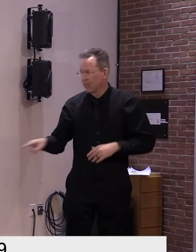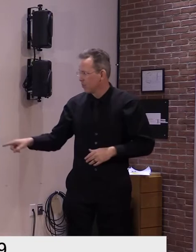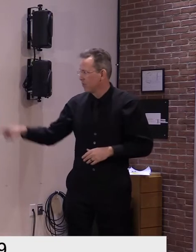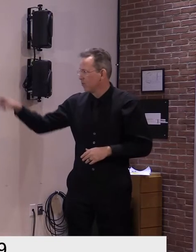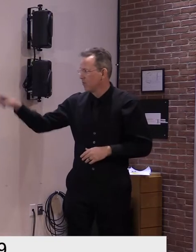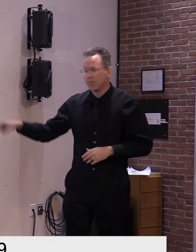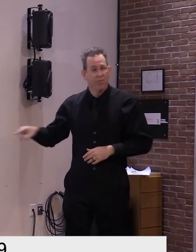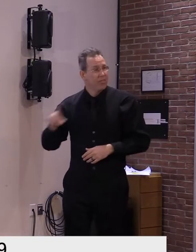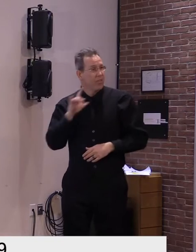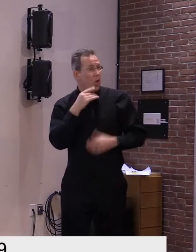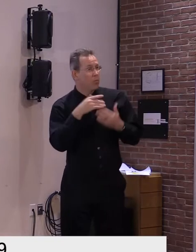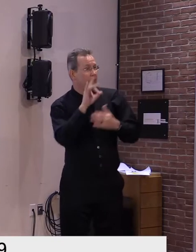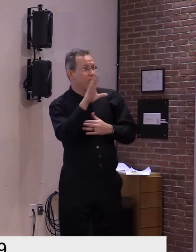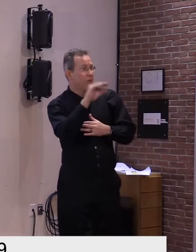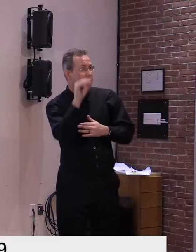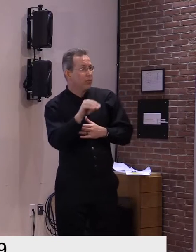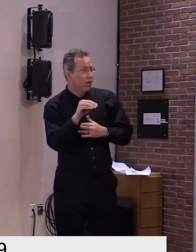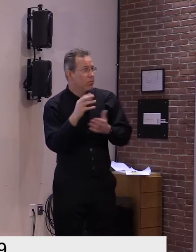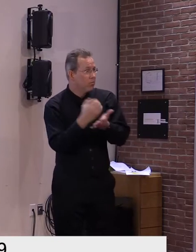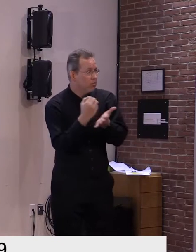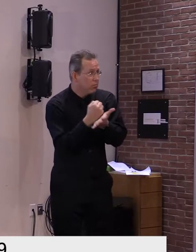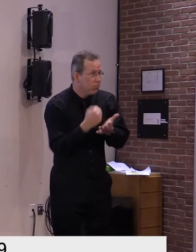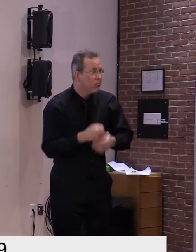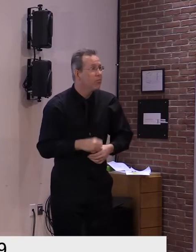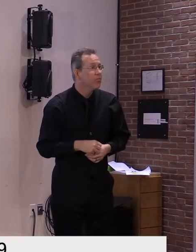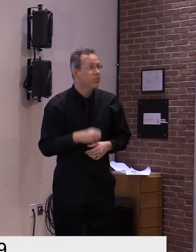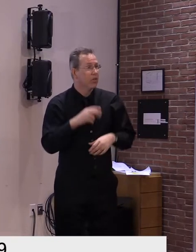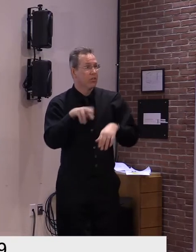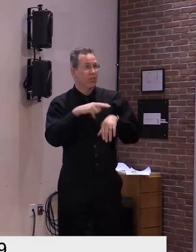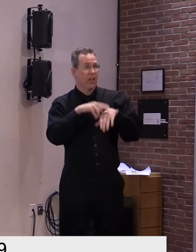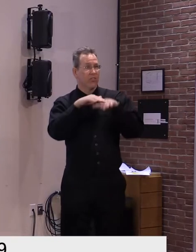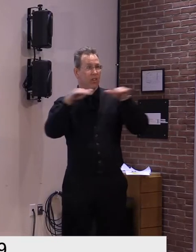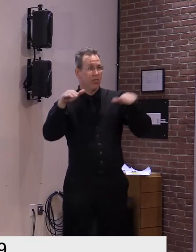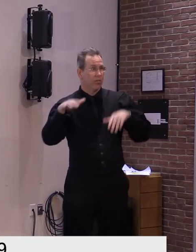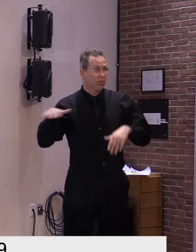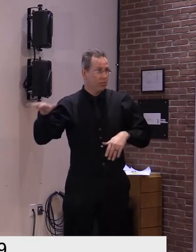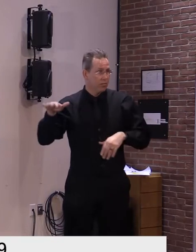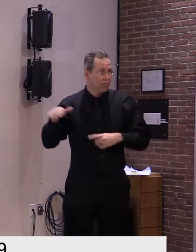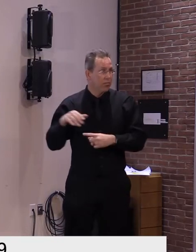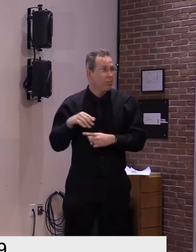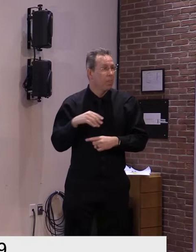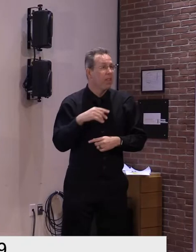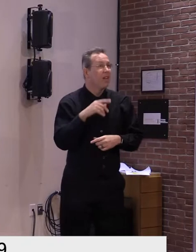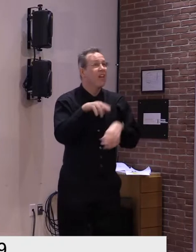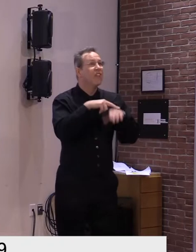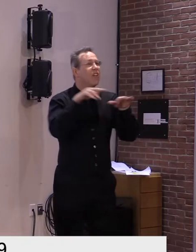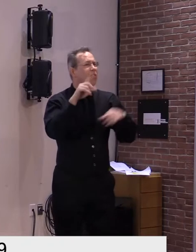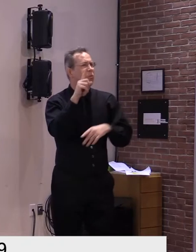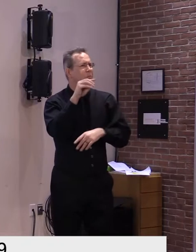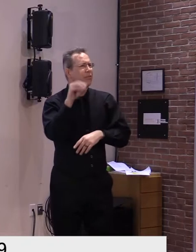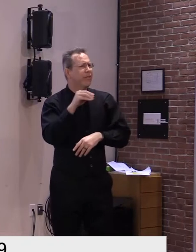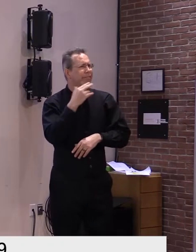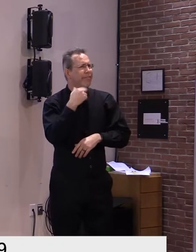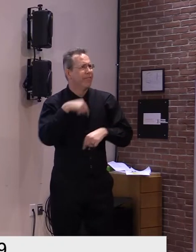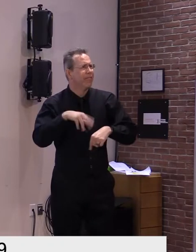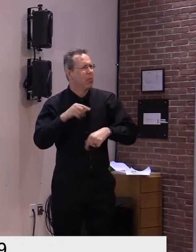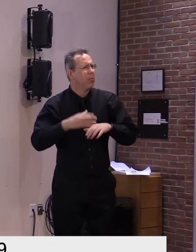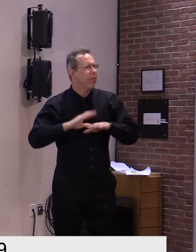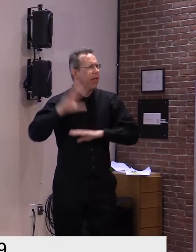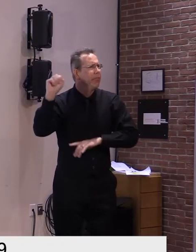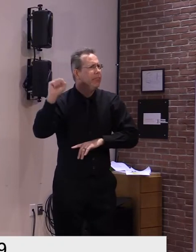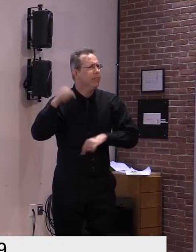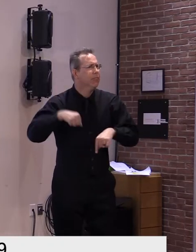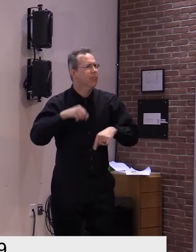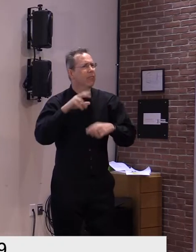than the national average, which is closer to 71%. The percentage of the population 70 to 74 who have started